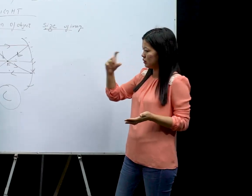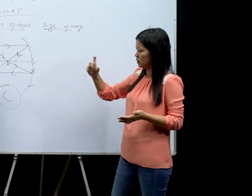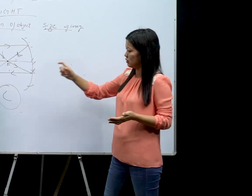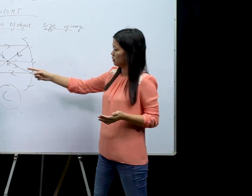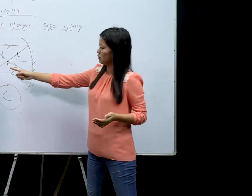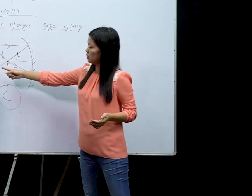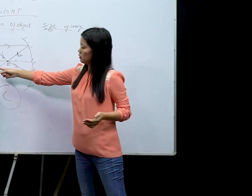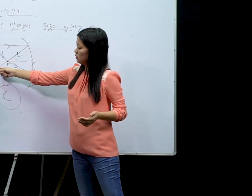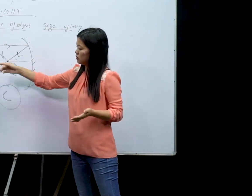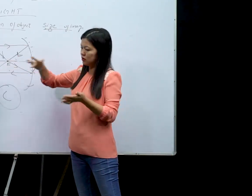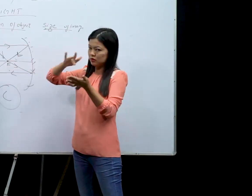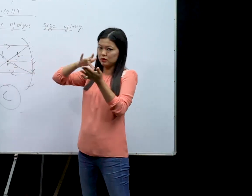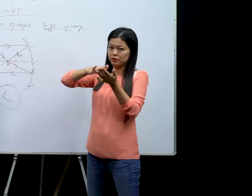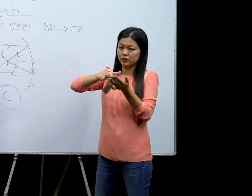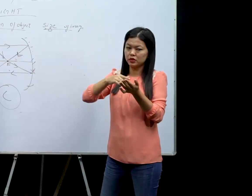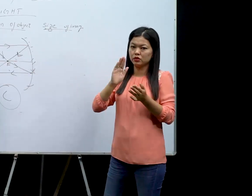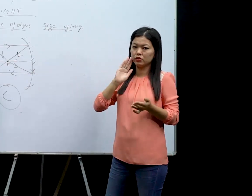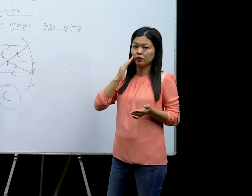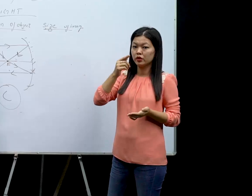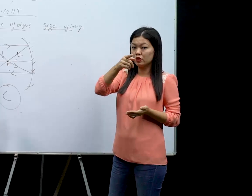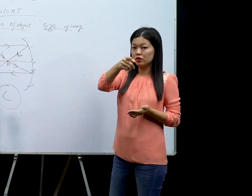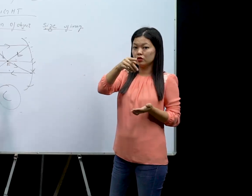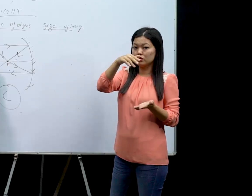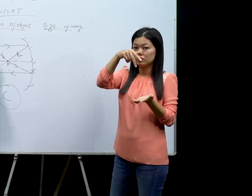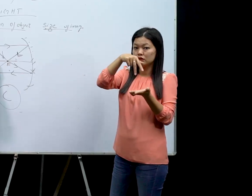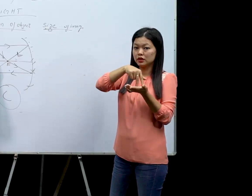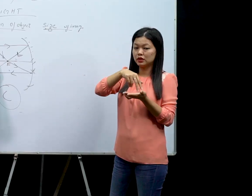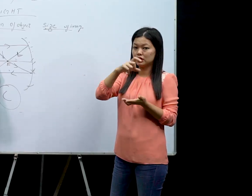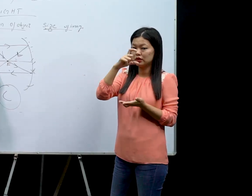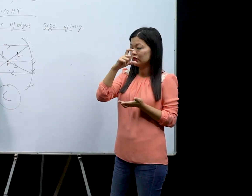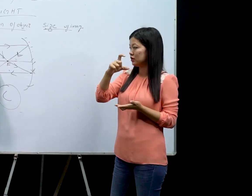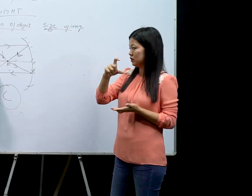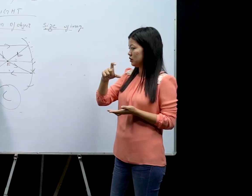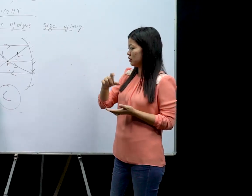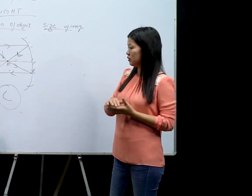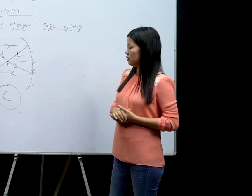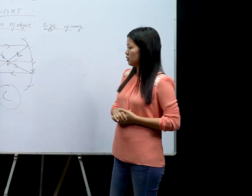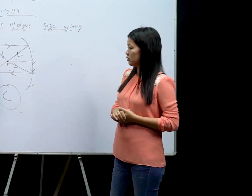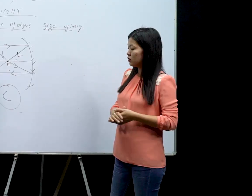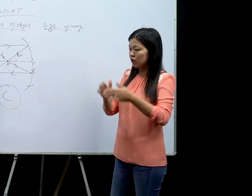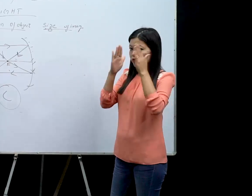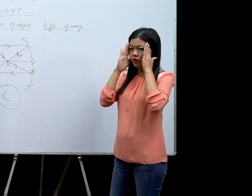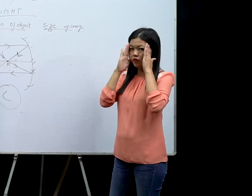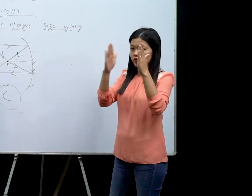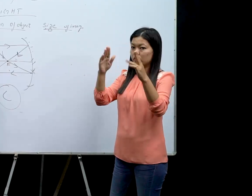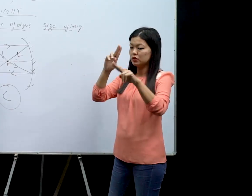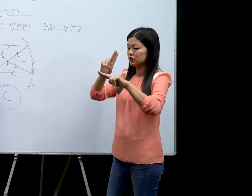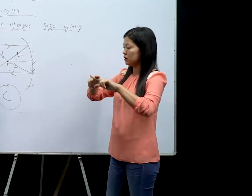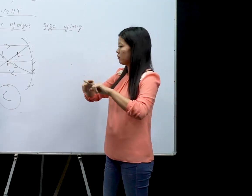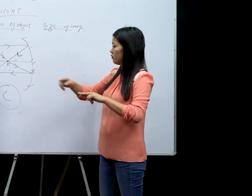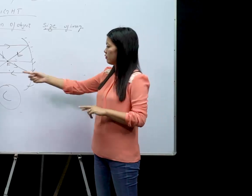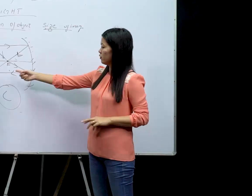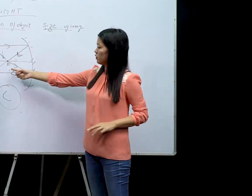only condition where you will get the image, okay? So this is the image. You will get the image same